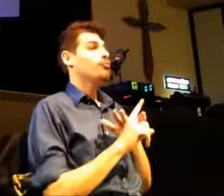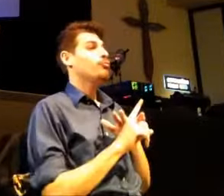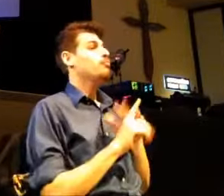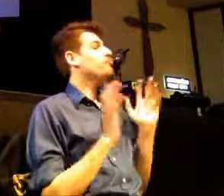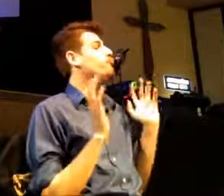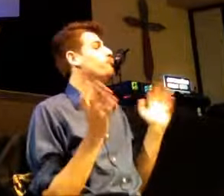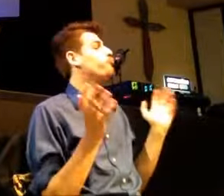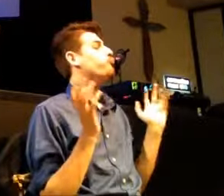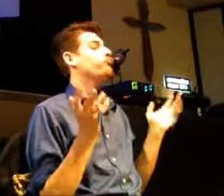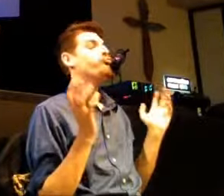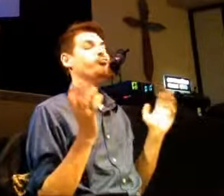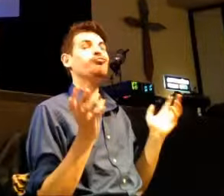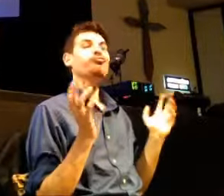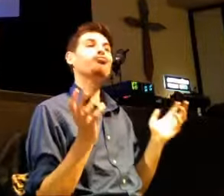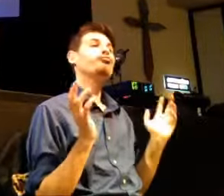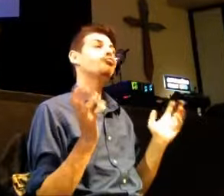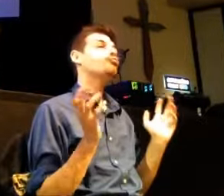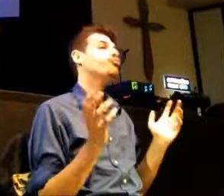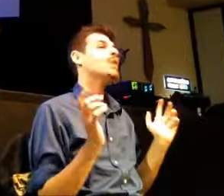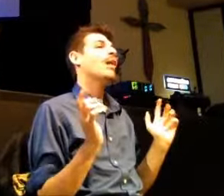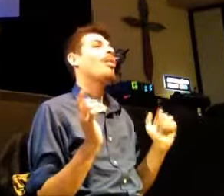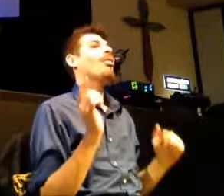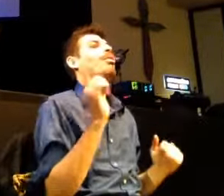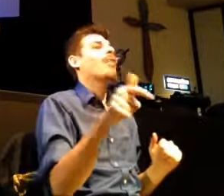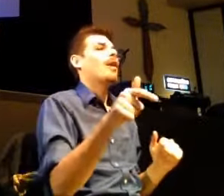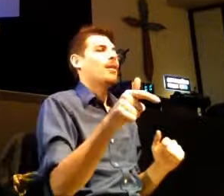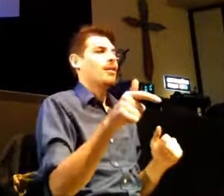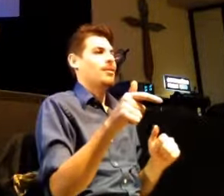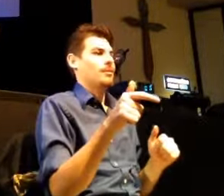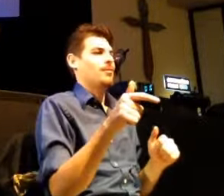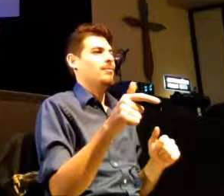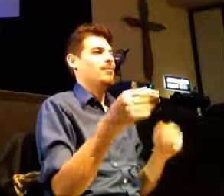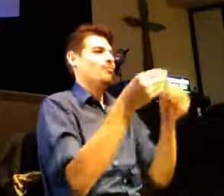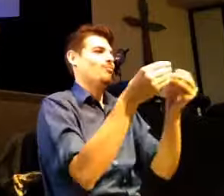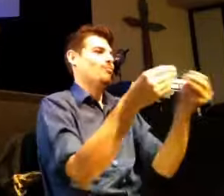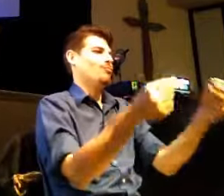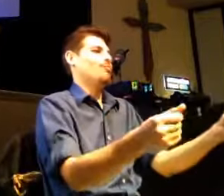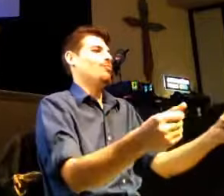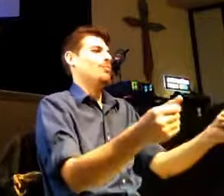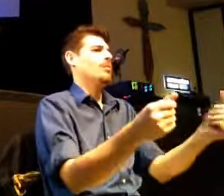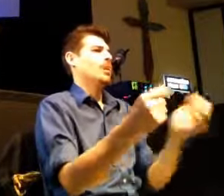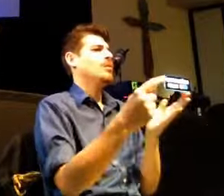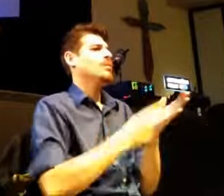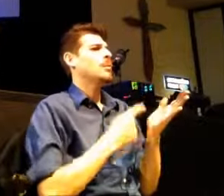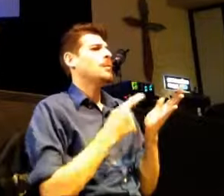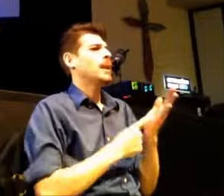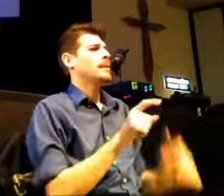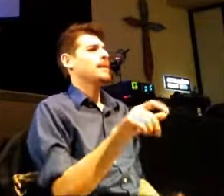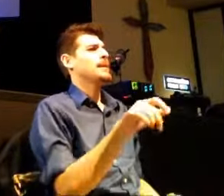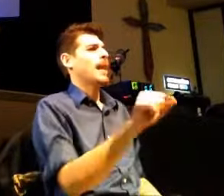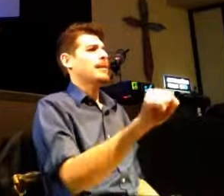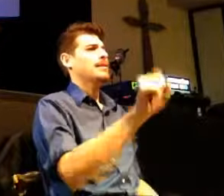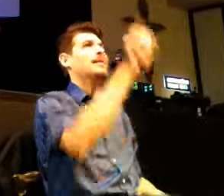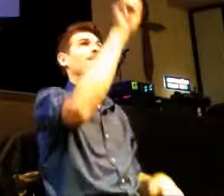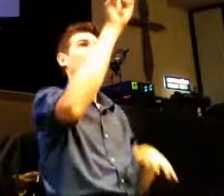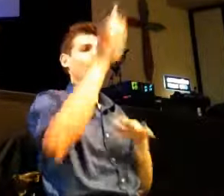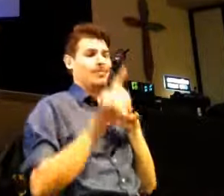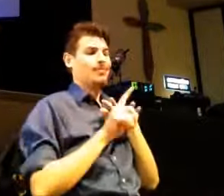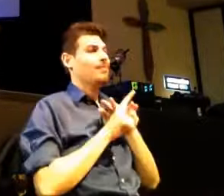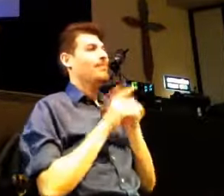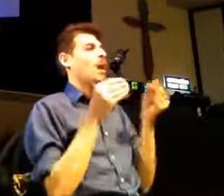that storm right away. Oh, those are nice moments, aren't they? But other